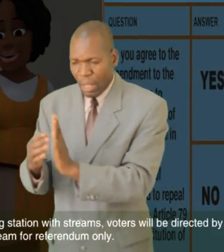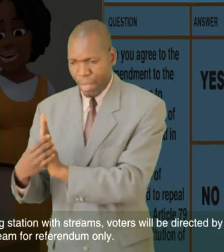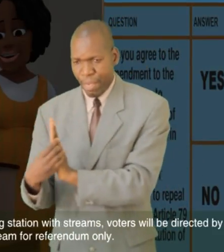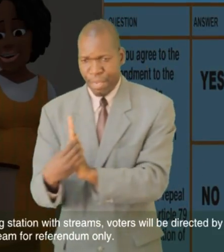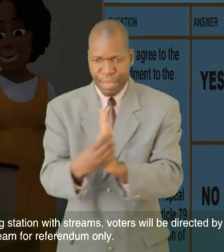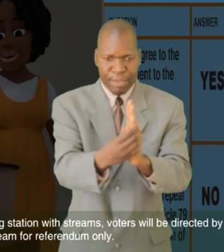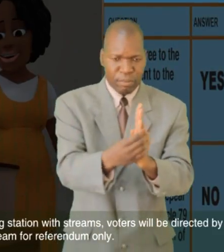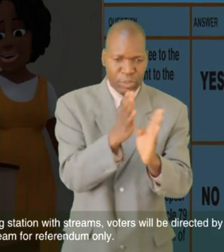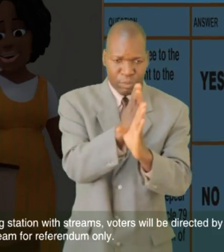only.